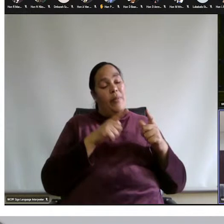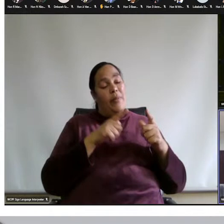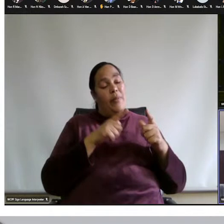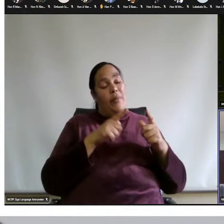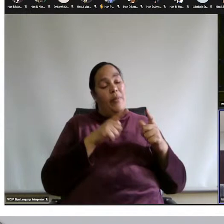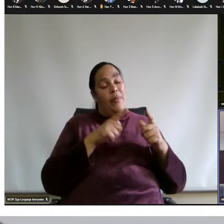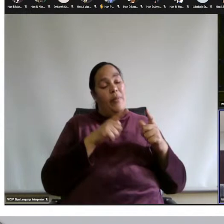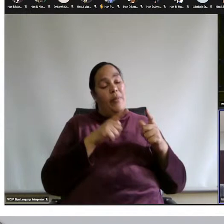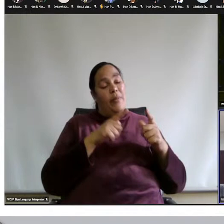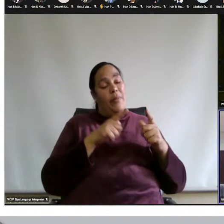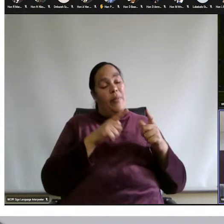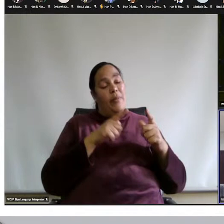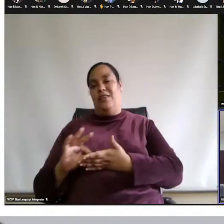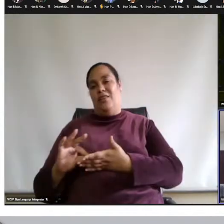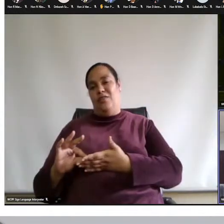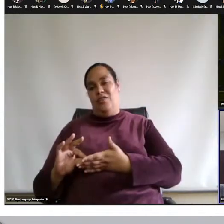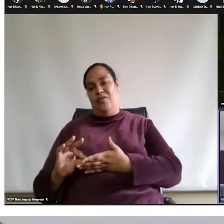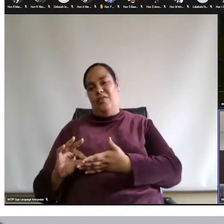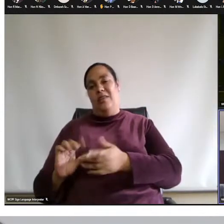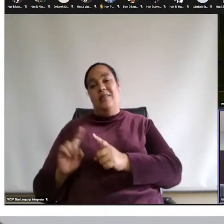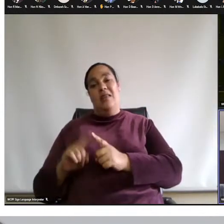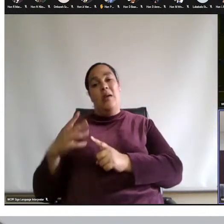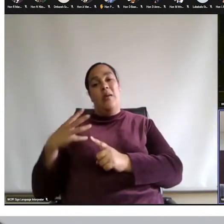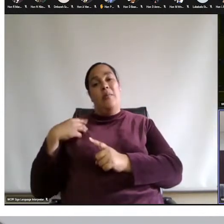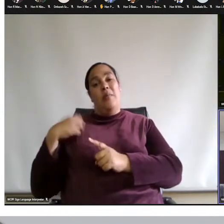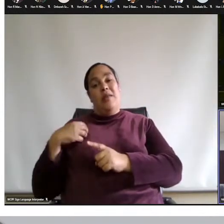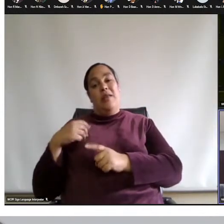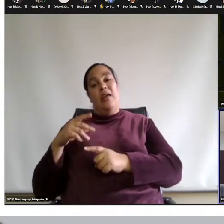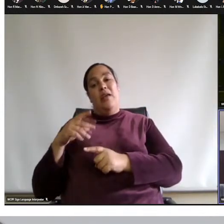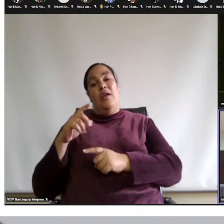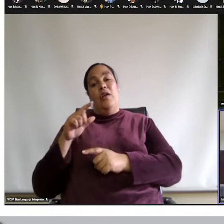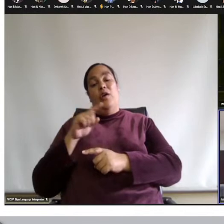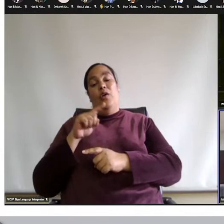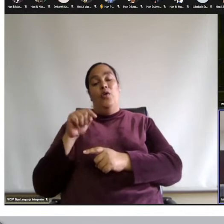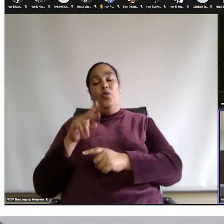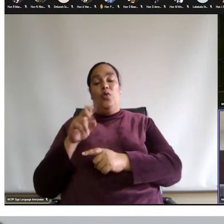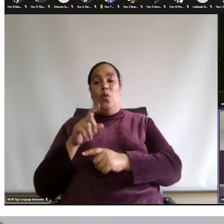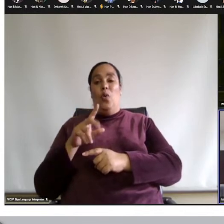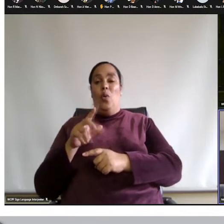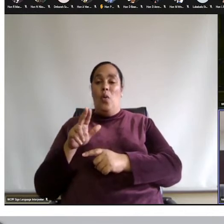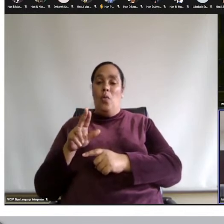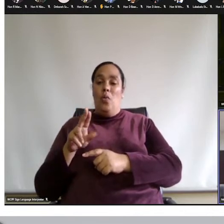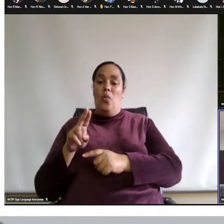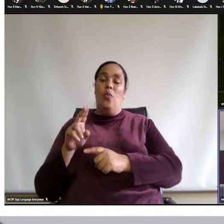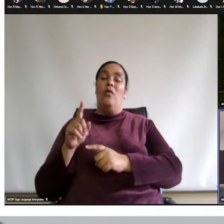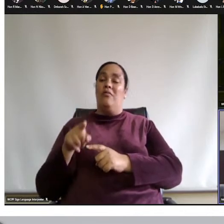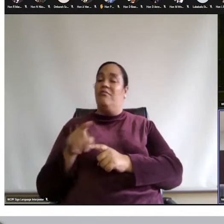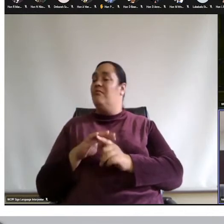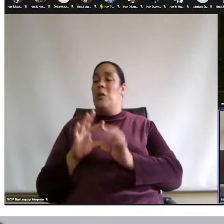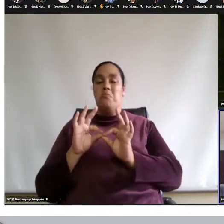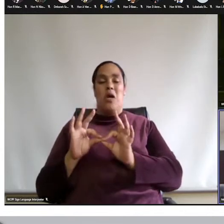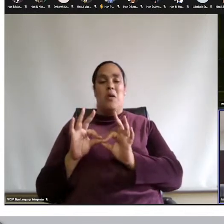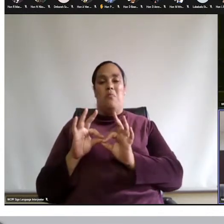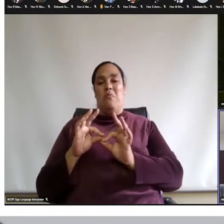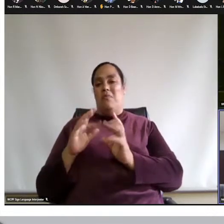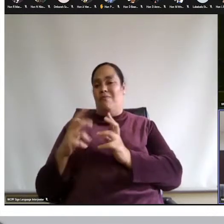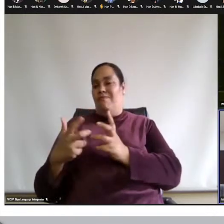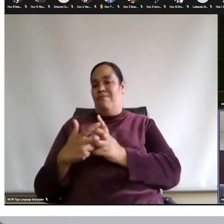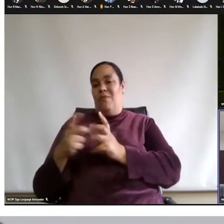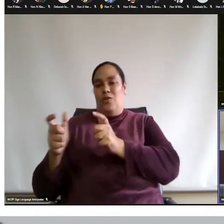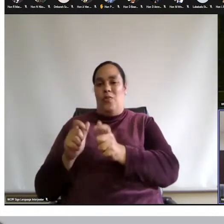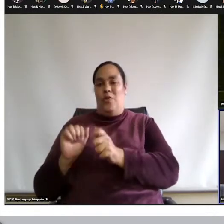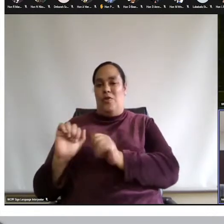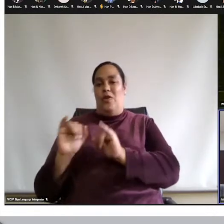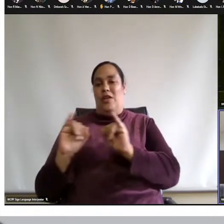and Sanitation. And Minister Lindiwe Sisulu was equally not the fit for purpose to manage a